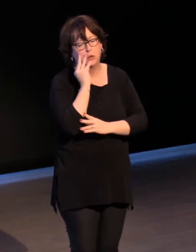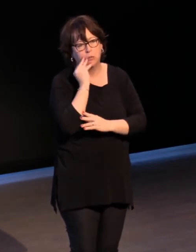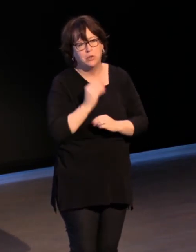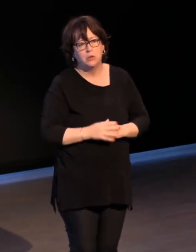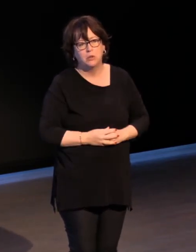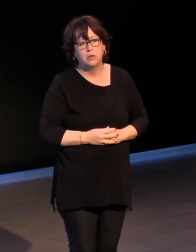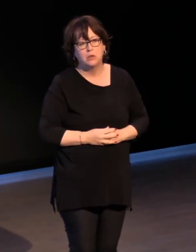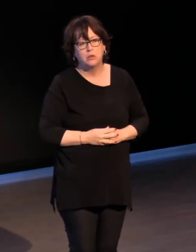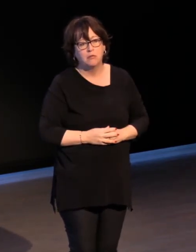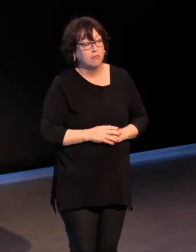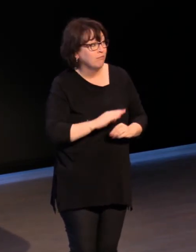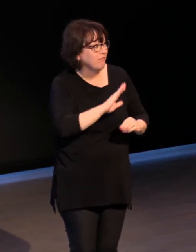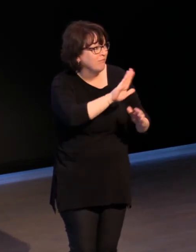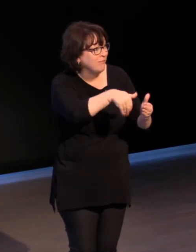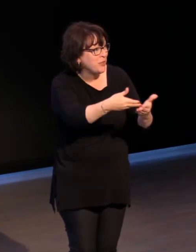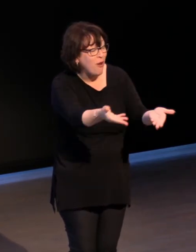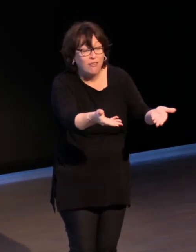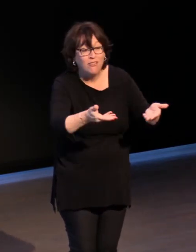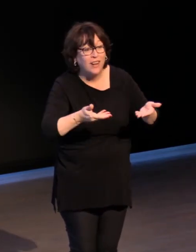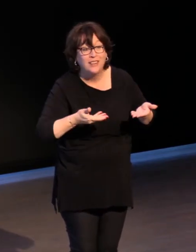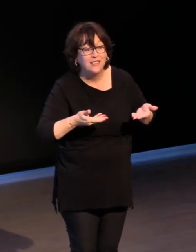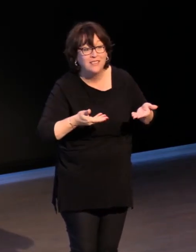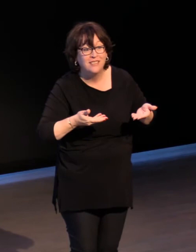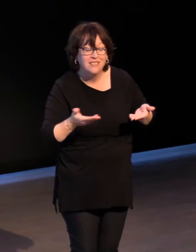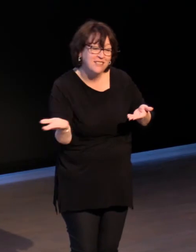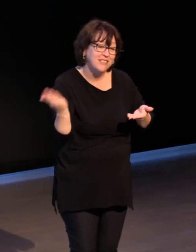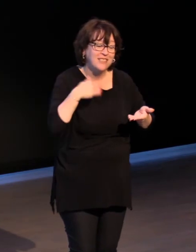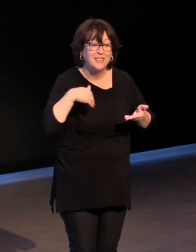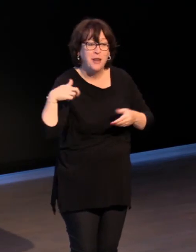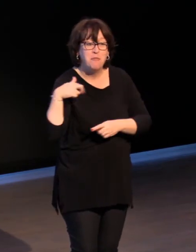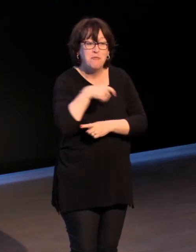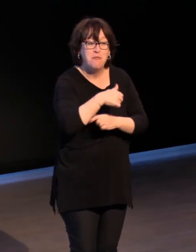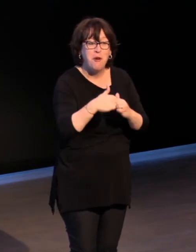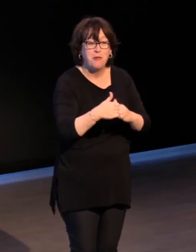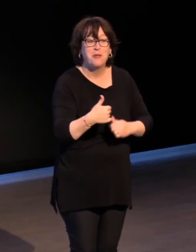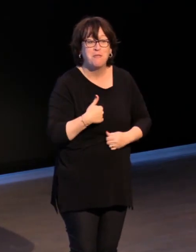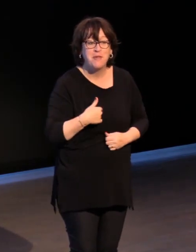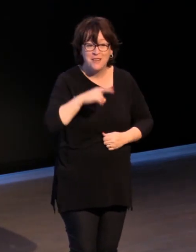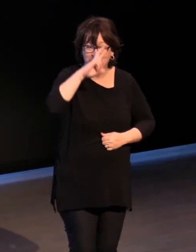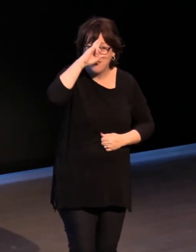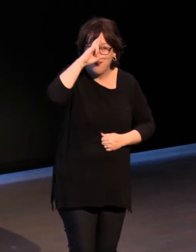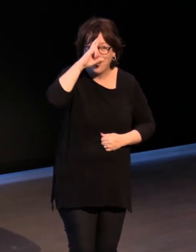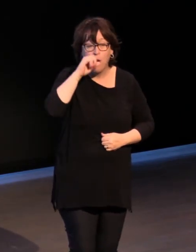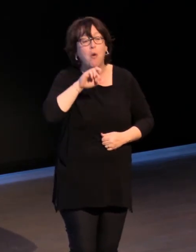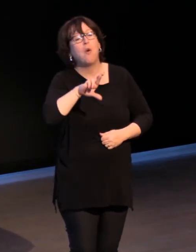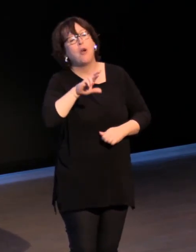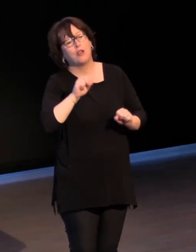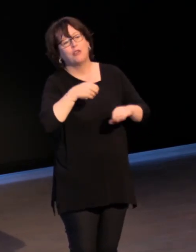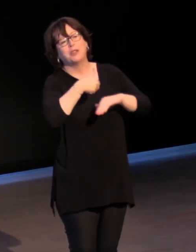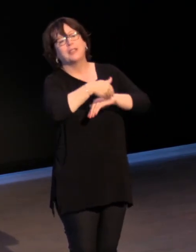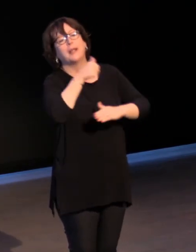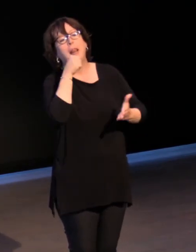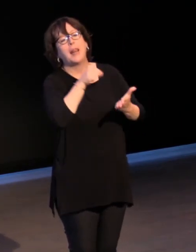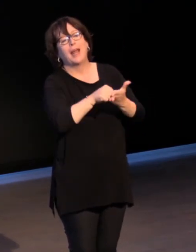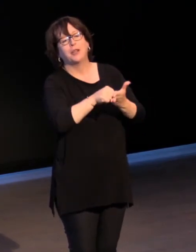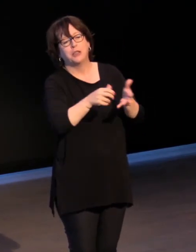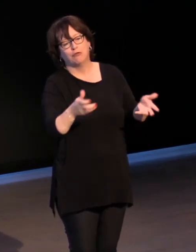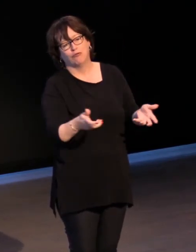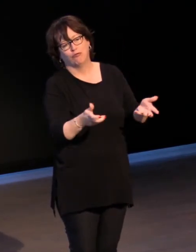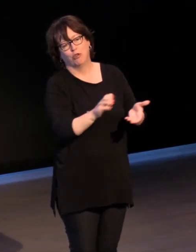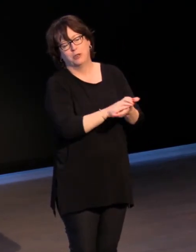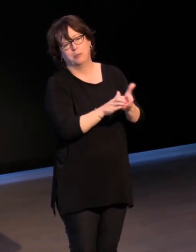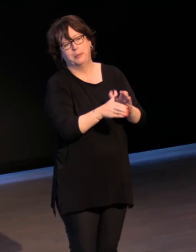You're all invited to get involved by coming to work with me or to send letters of peace. And if you want to check it